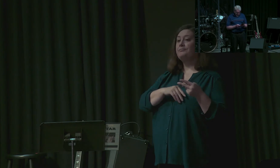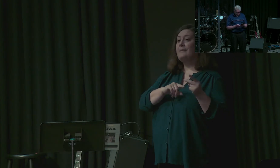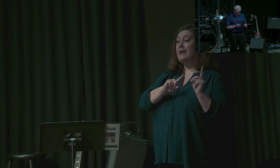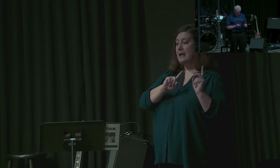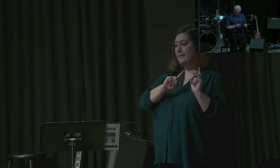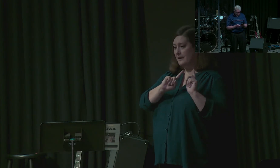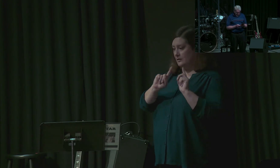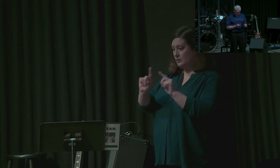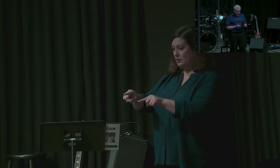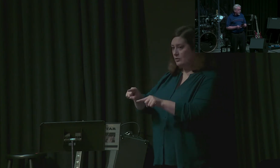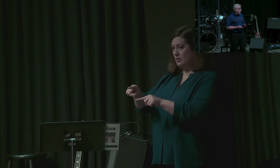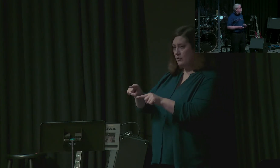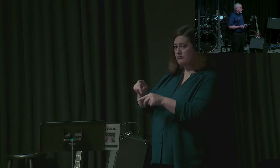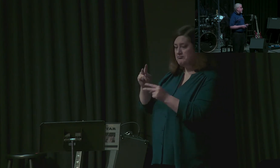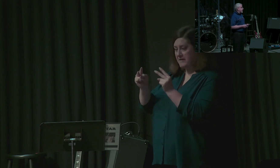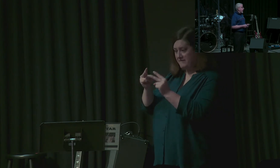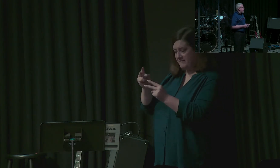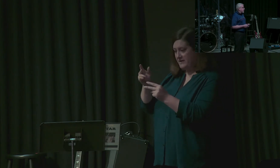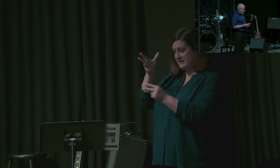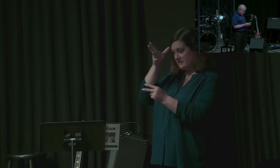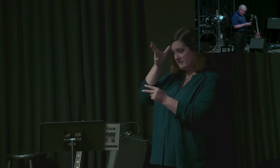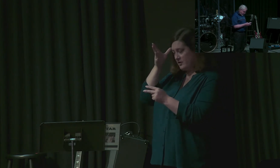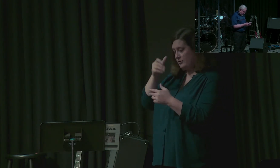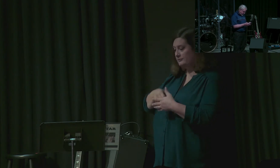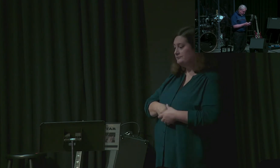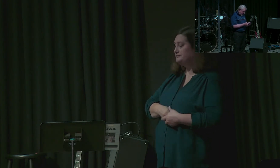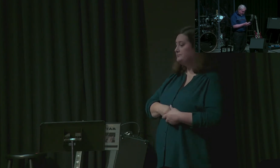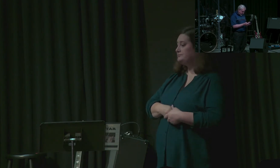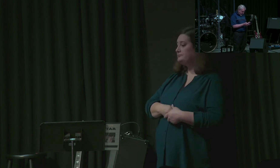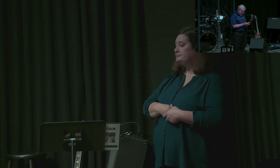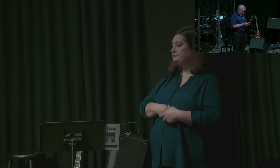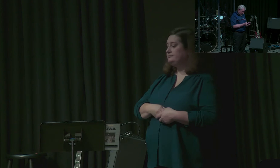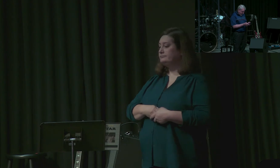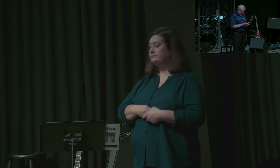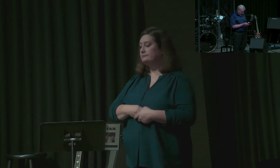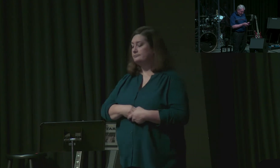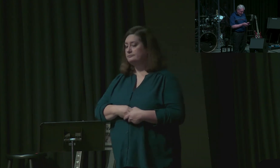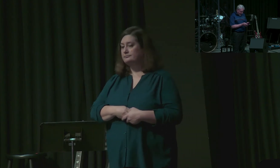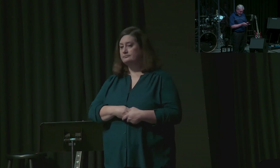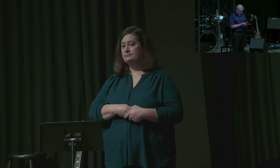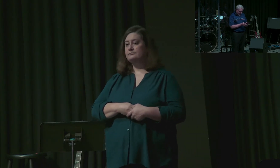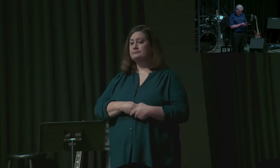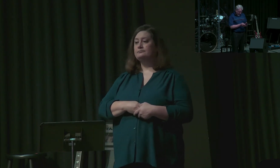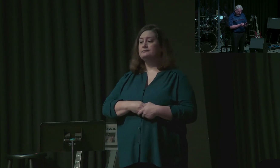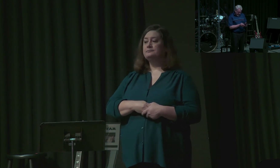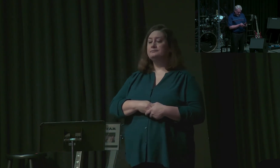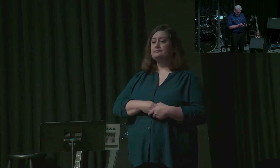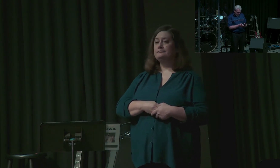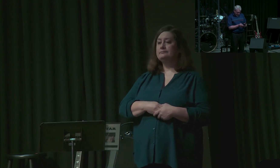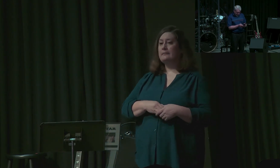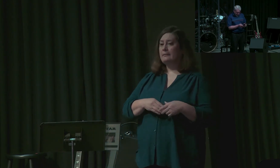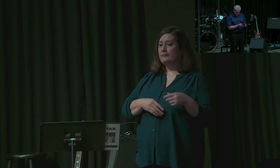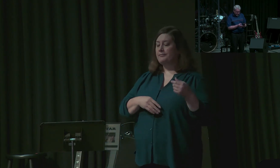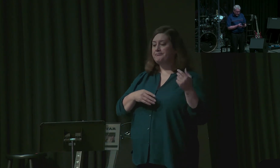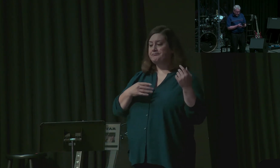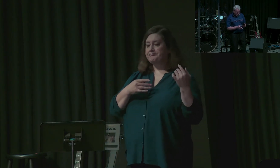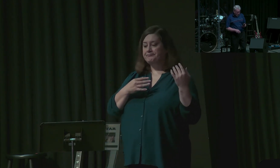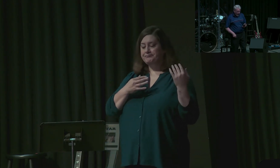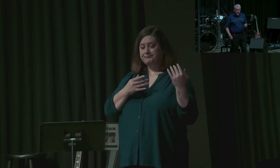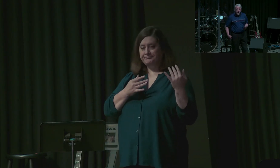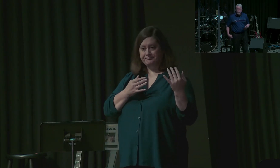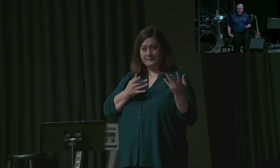bed. So Joseph gathers up 2 of his sons and comes to his father's house. He waits outside while his